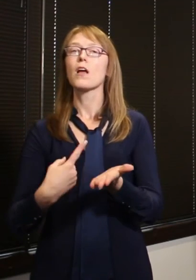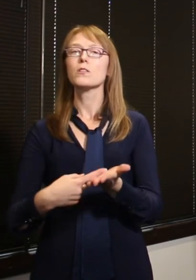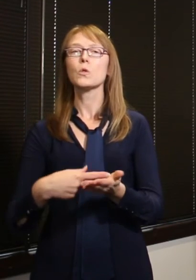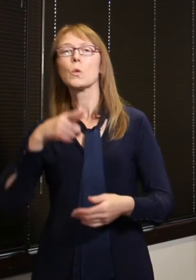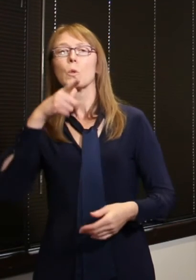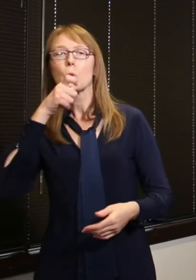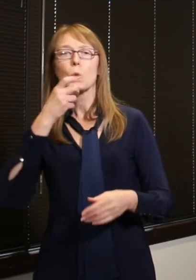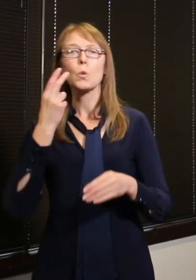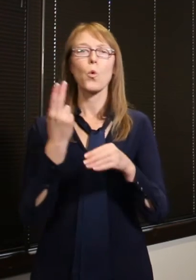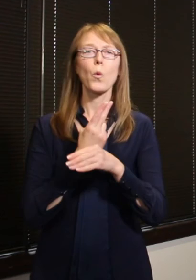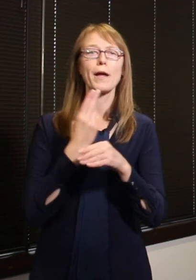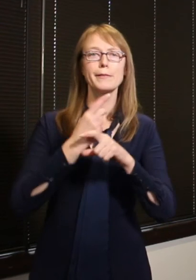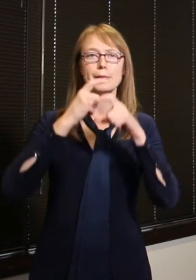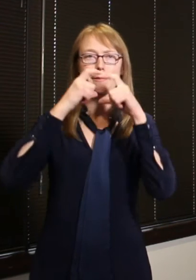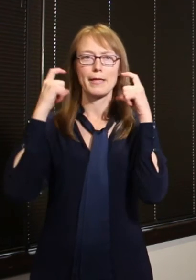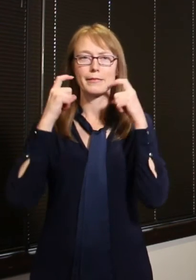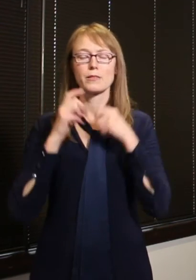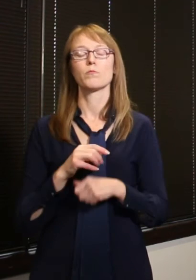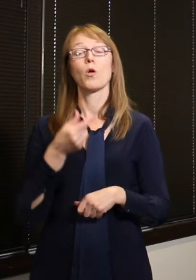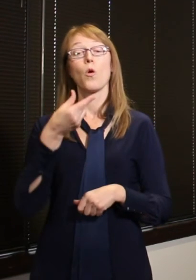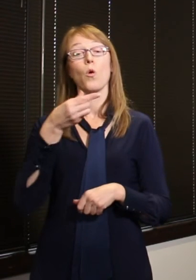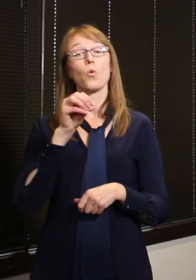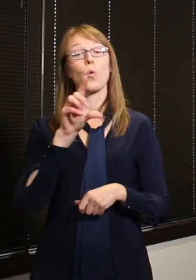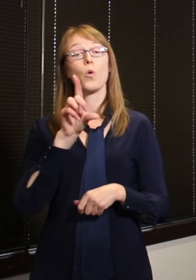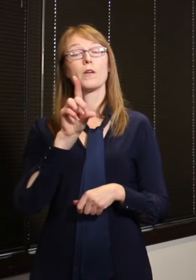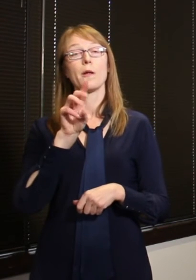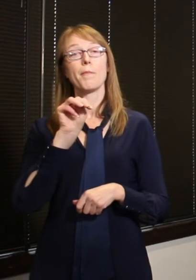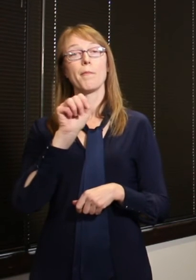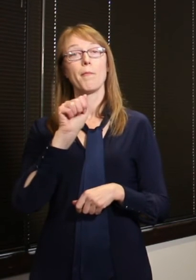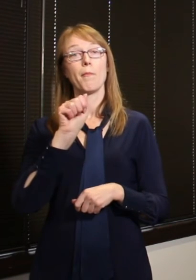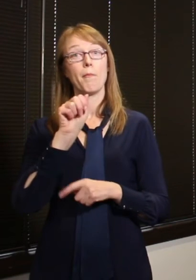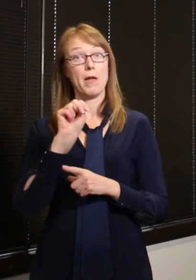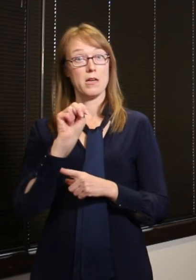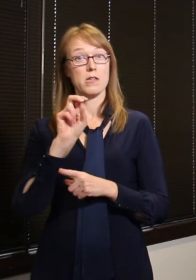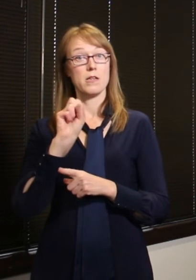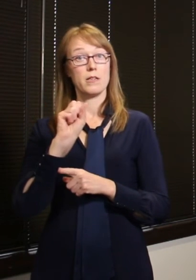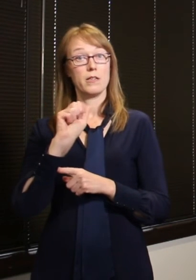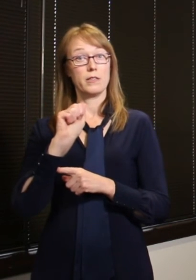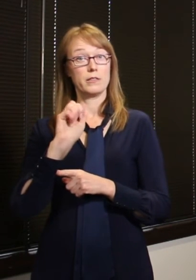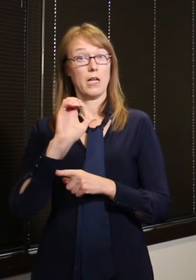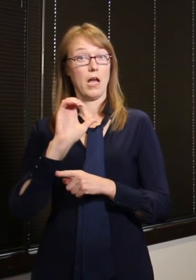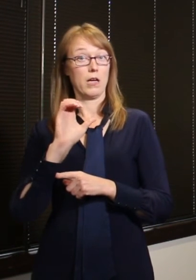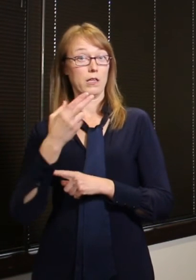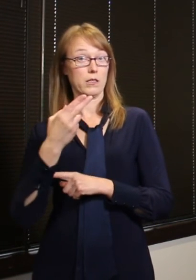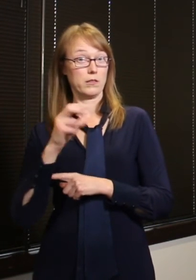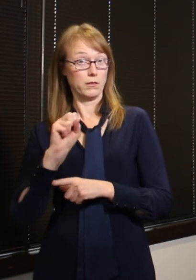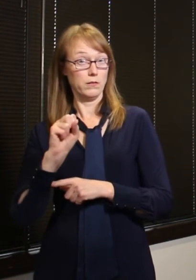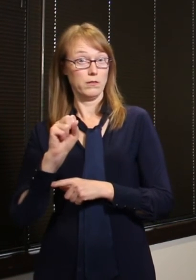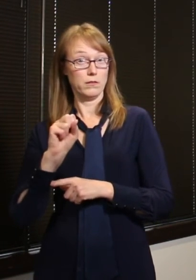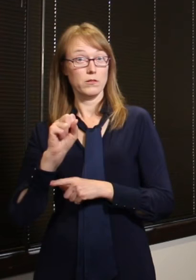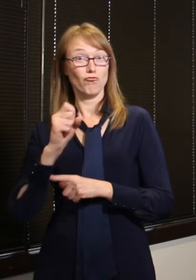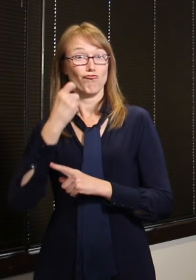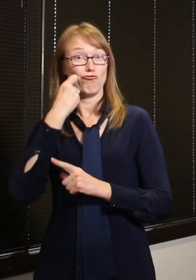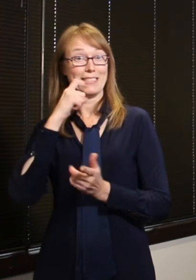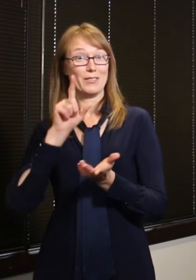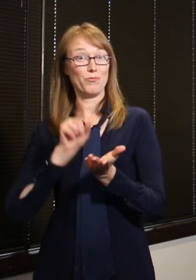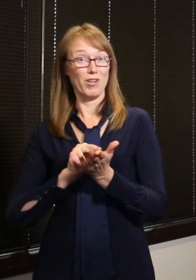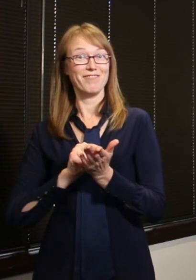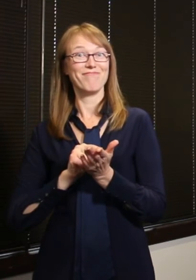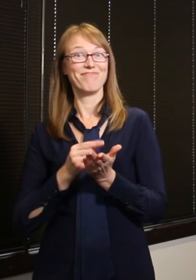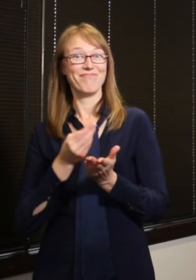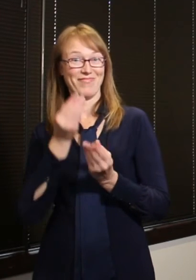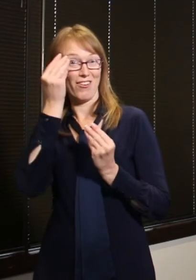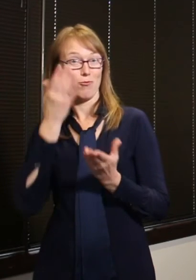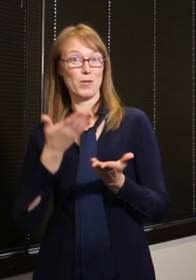from Goldman Sachs study, the financial institution Goldman Sachs, that just came out today as well. And it shows